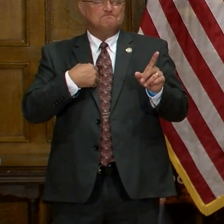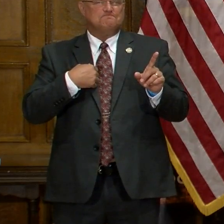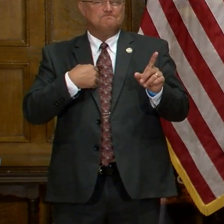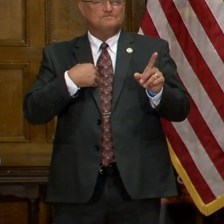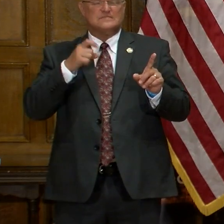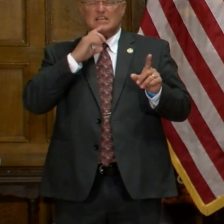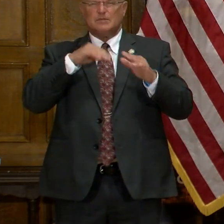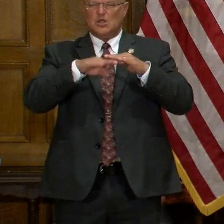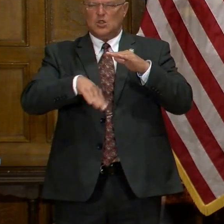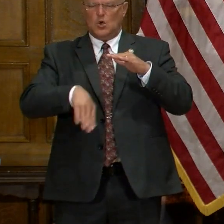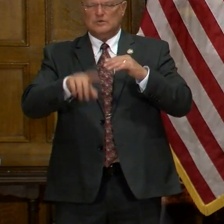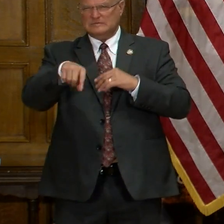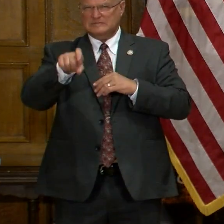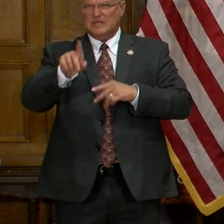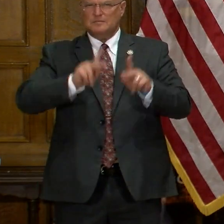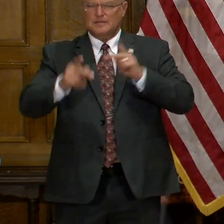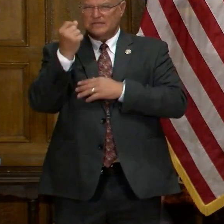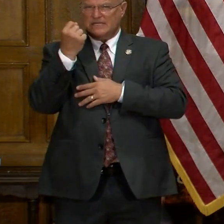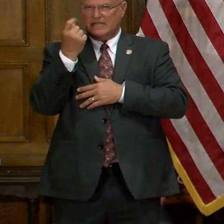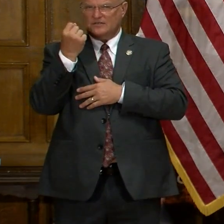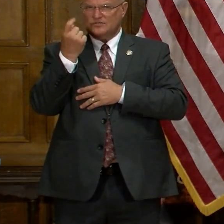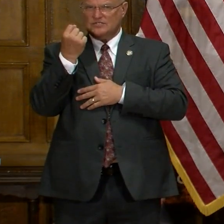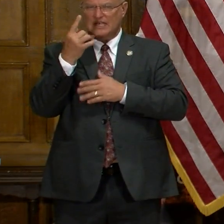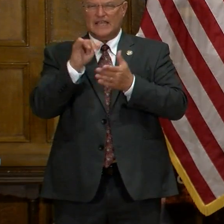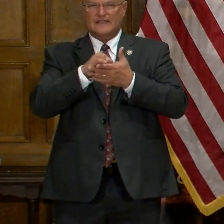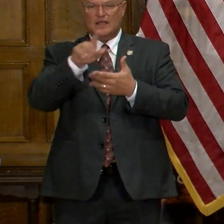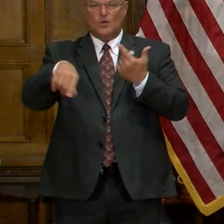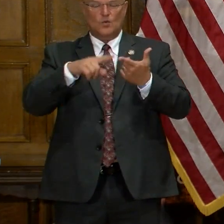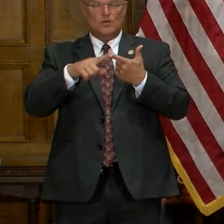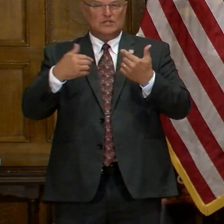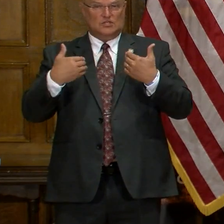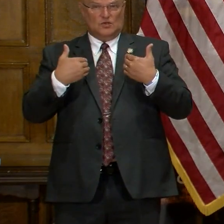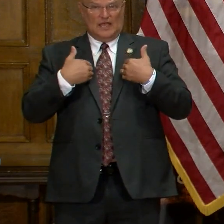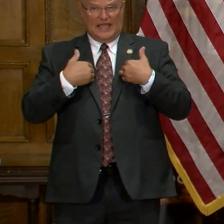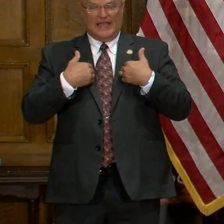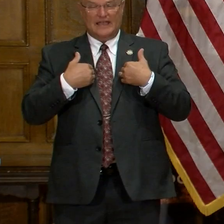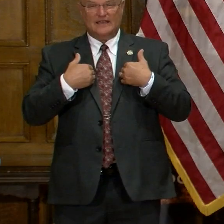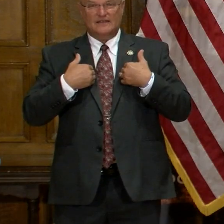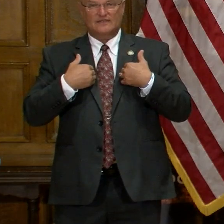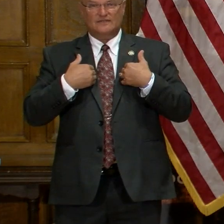it's got to be lower than that. And people need to understand that whenever you have that